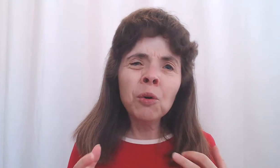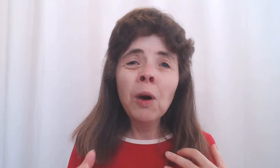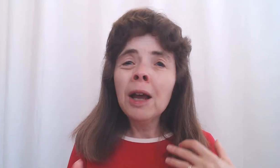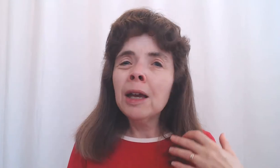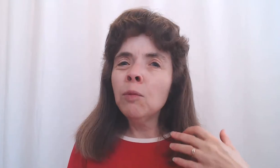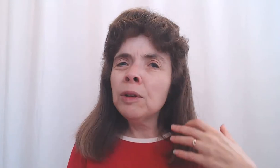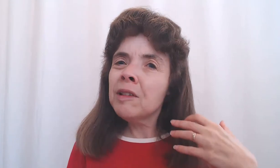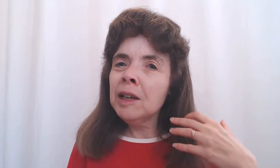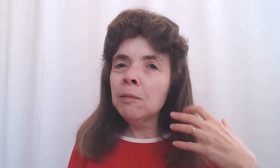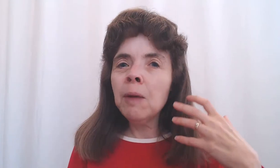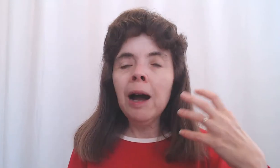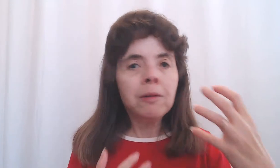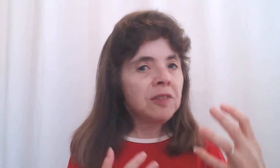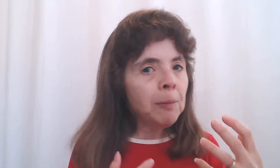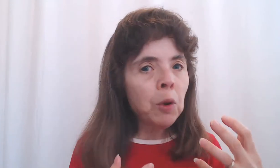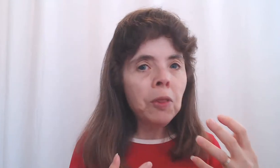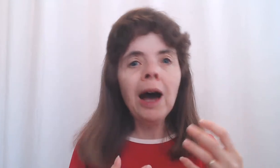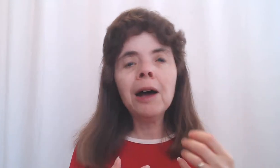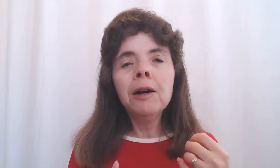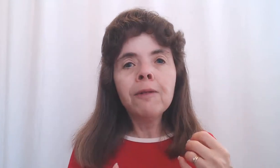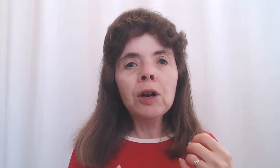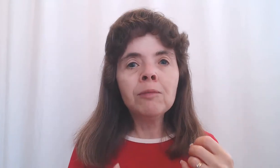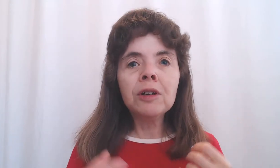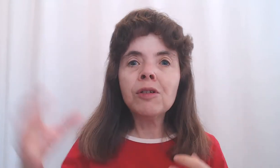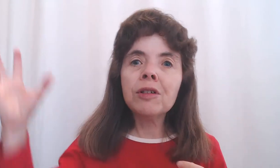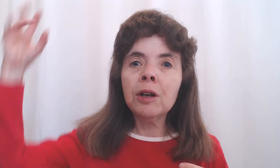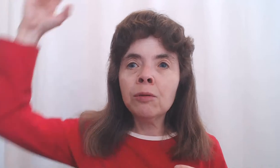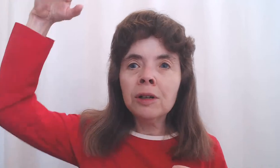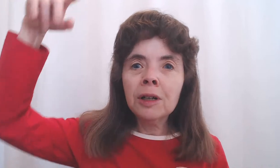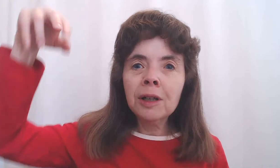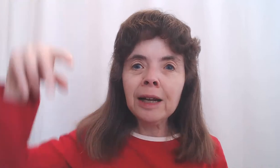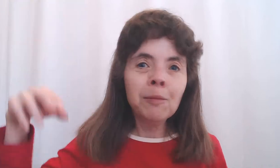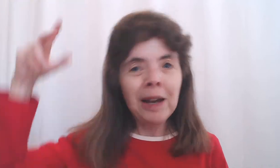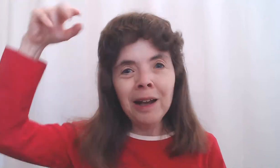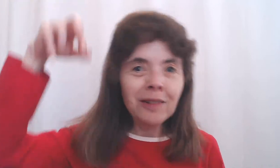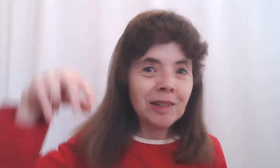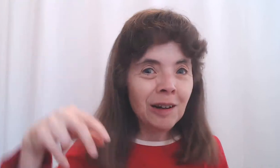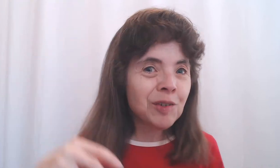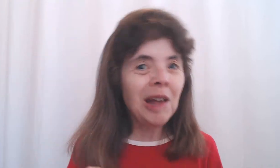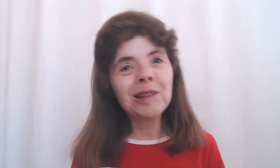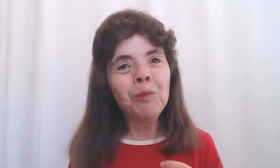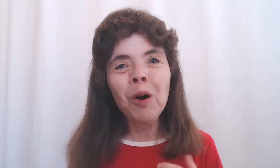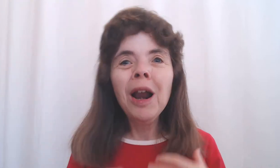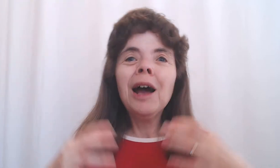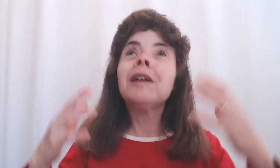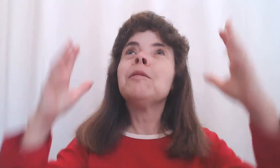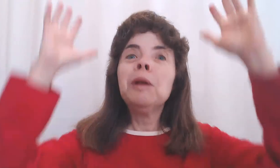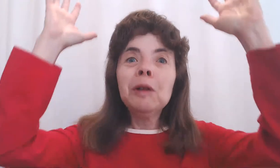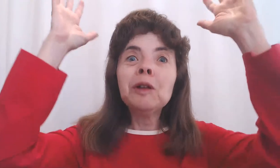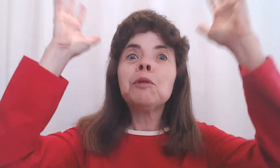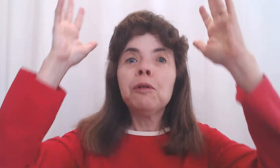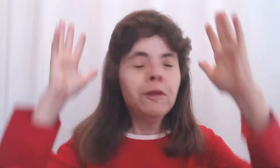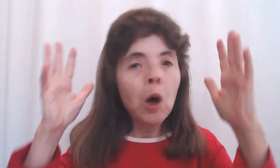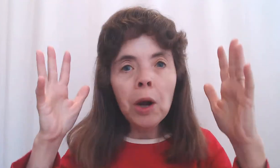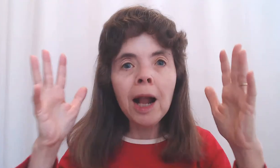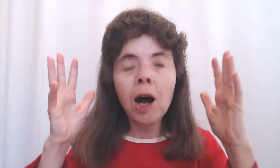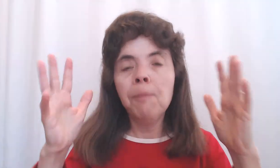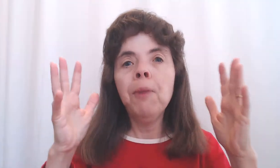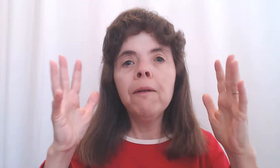it would seem out of step with that for him to just, you know, like come back down the stairs as it were, and be literally floating above